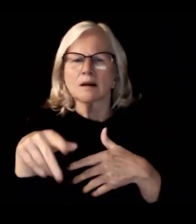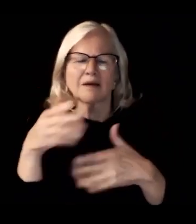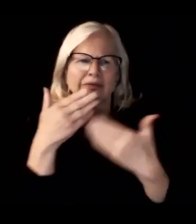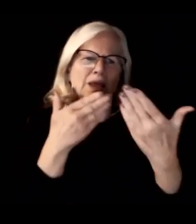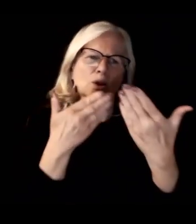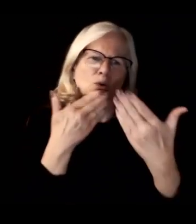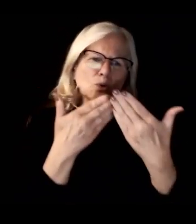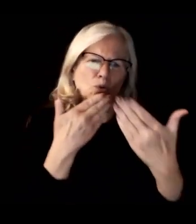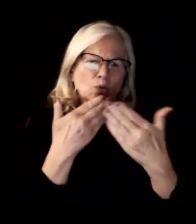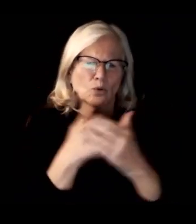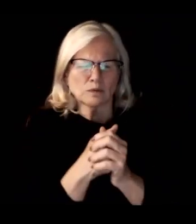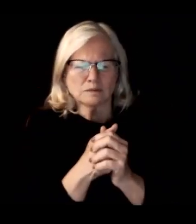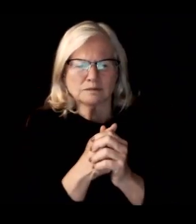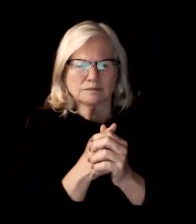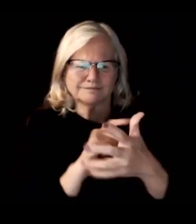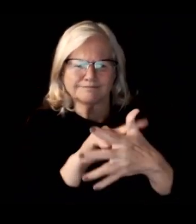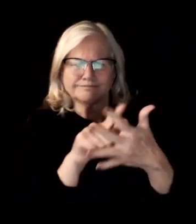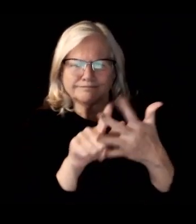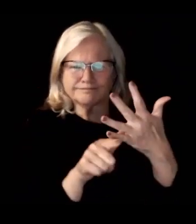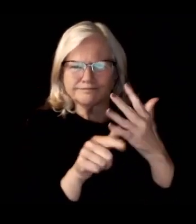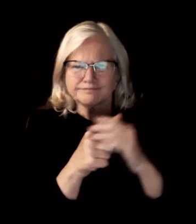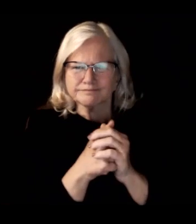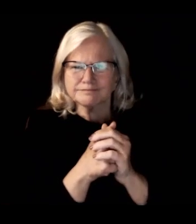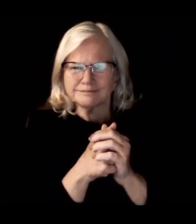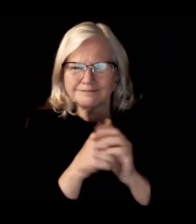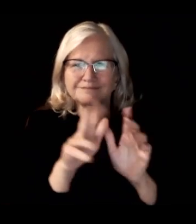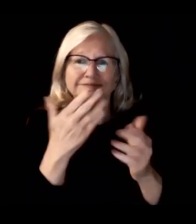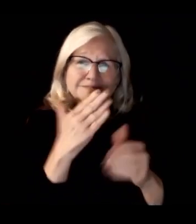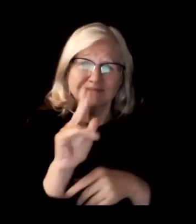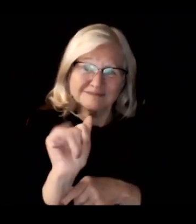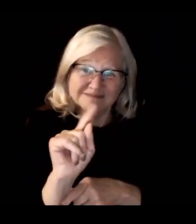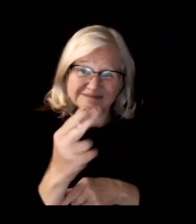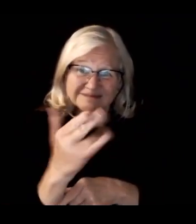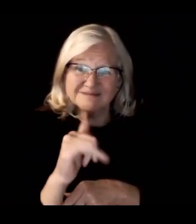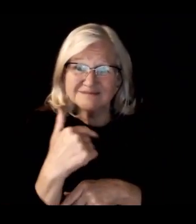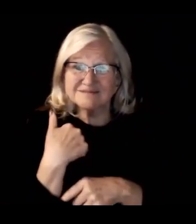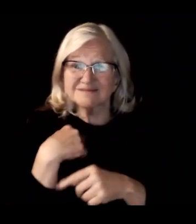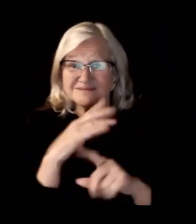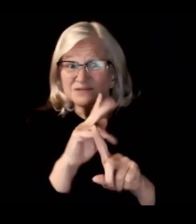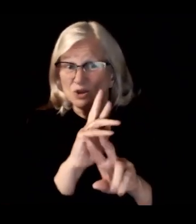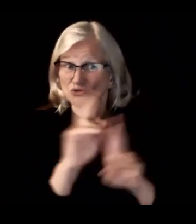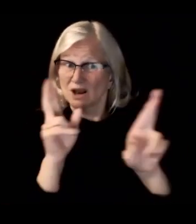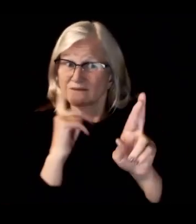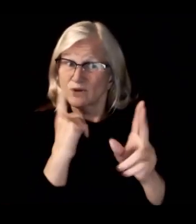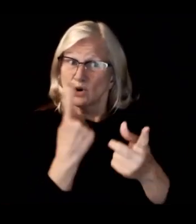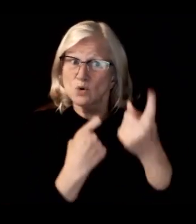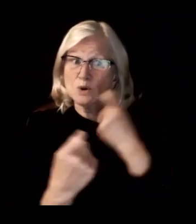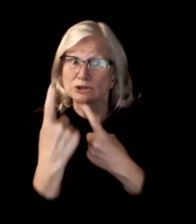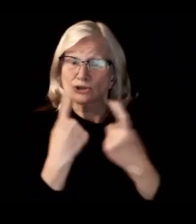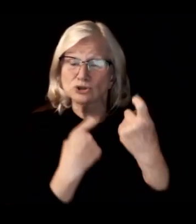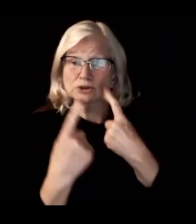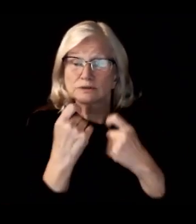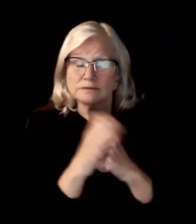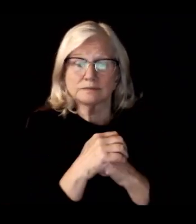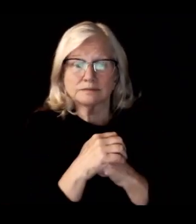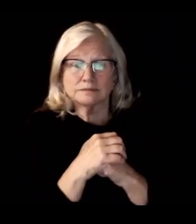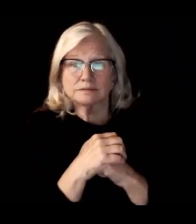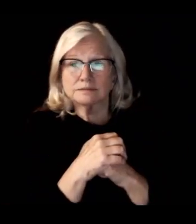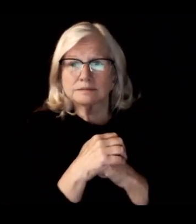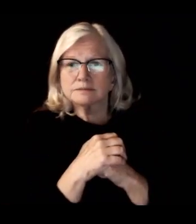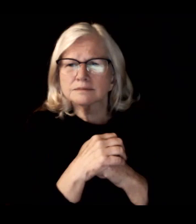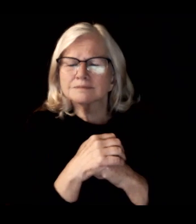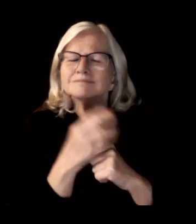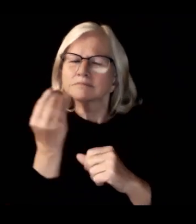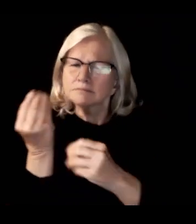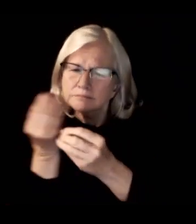Thank you, Kathy. Operator, we are now ready to take questions. Sure, sir. As a reminder, to ask a question,